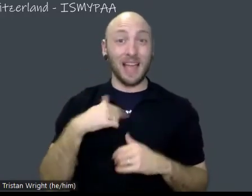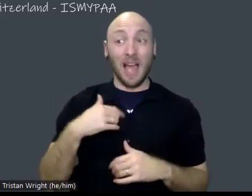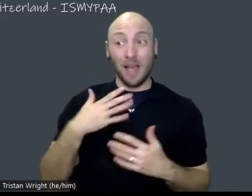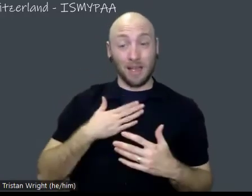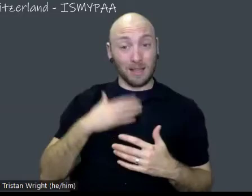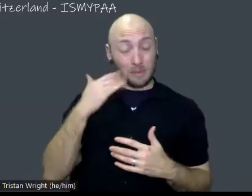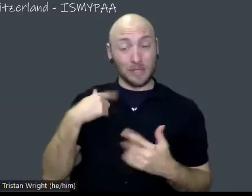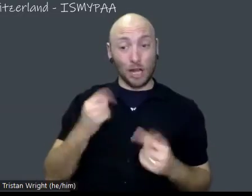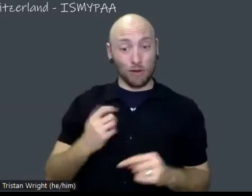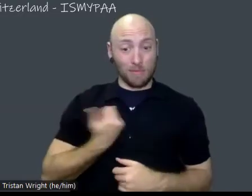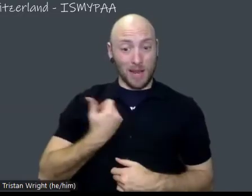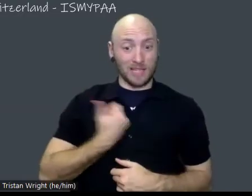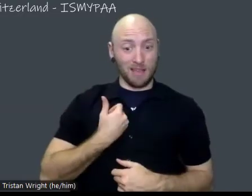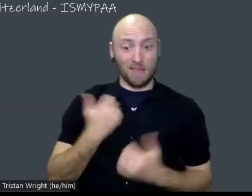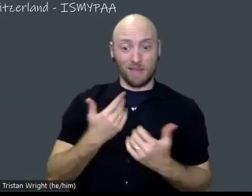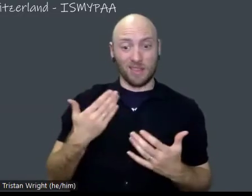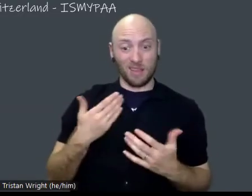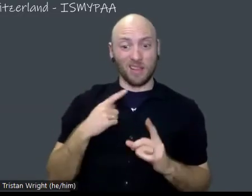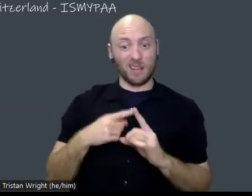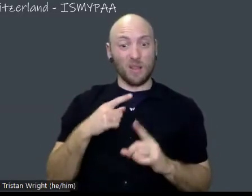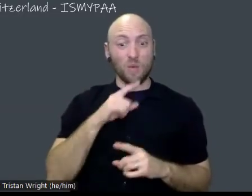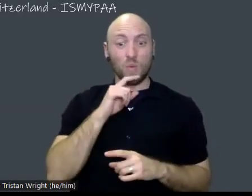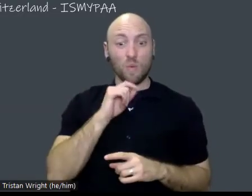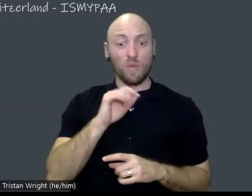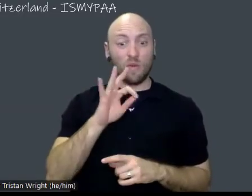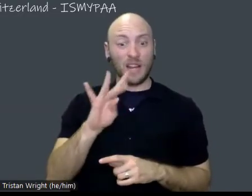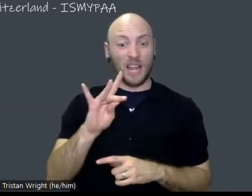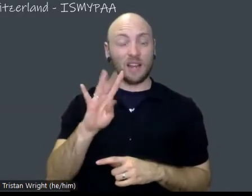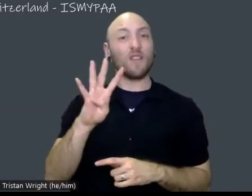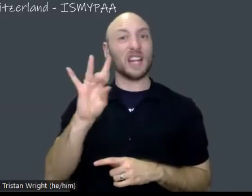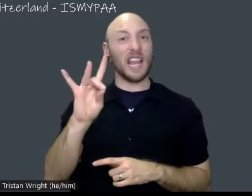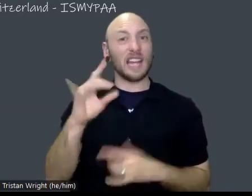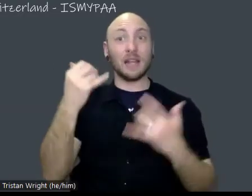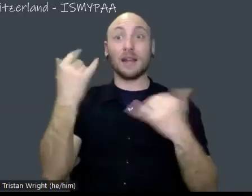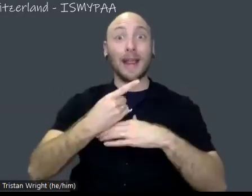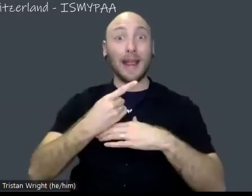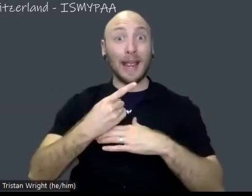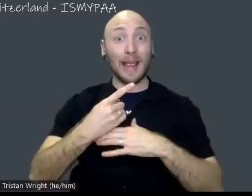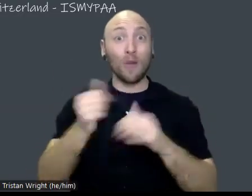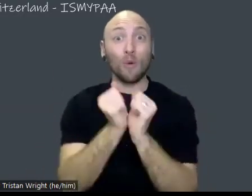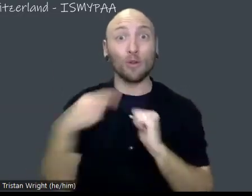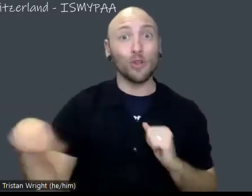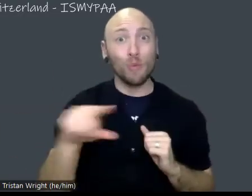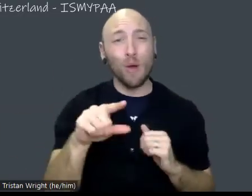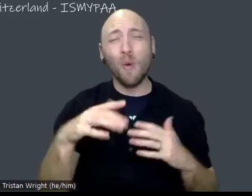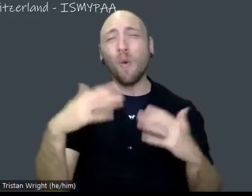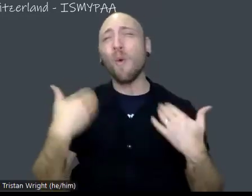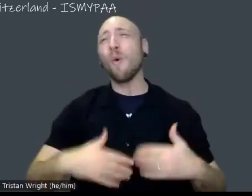48. The result was nil. Today, something huge,